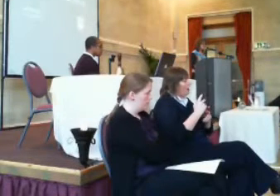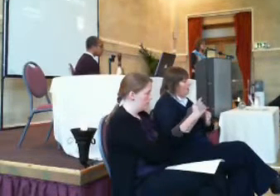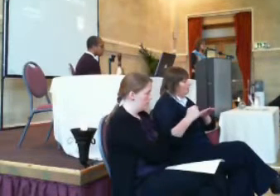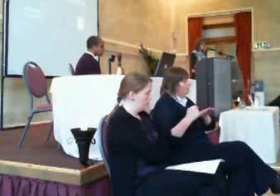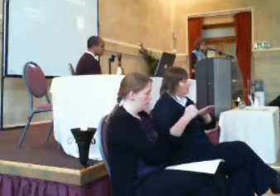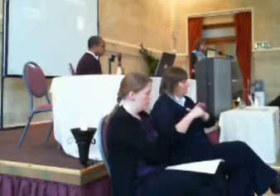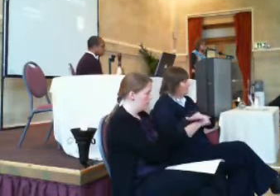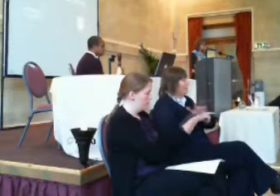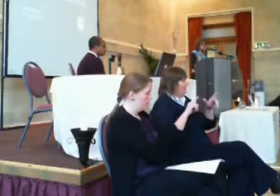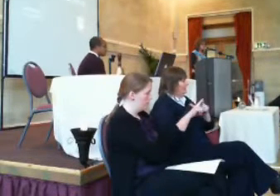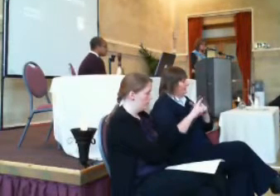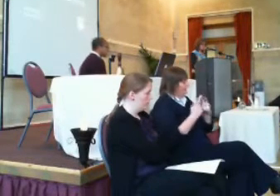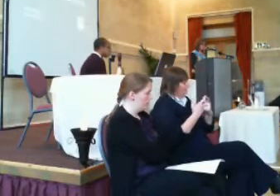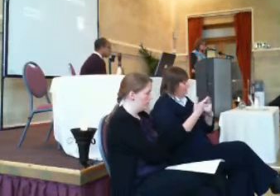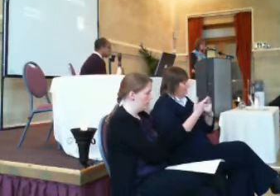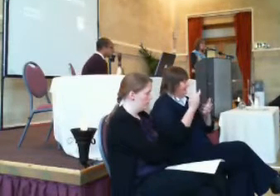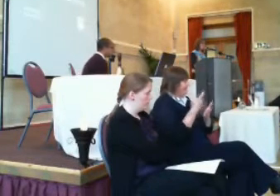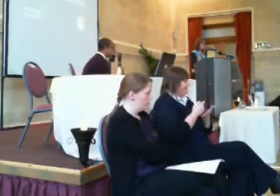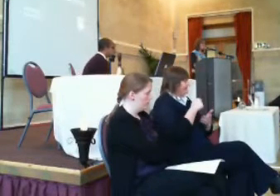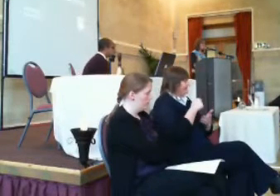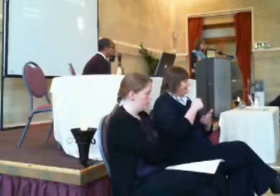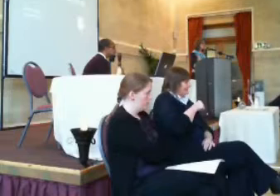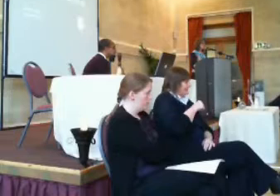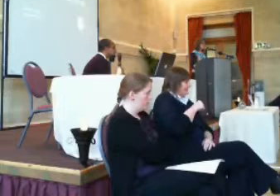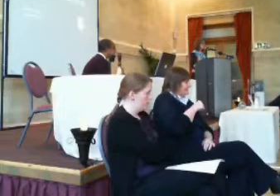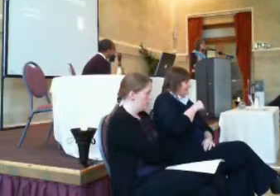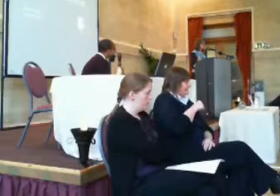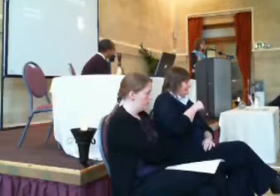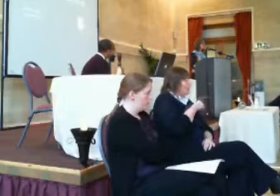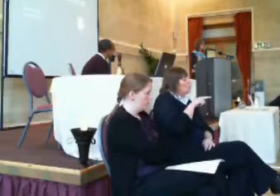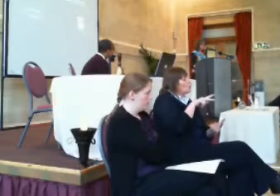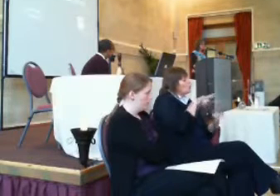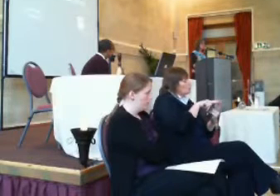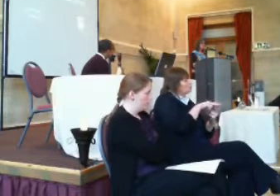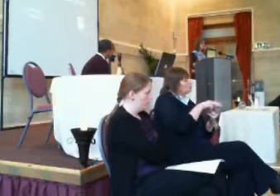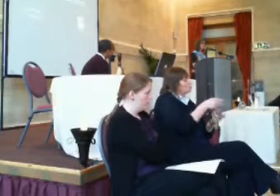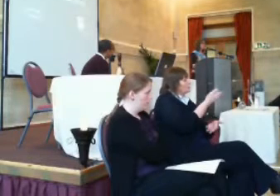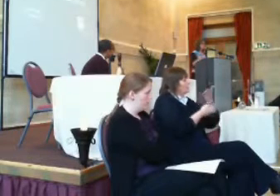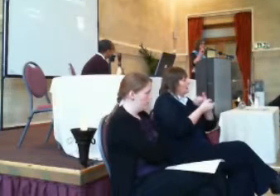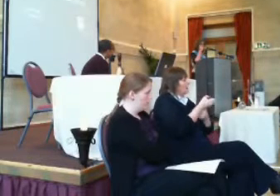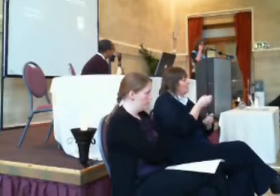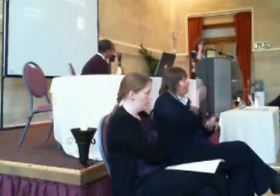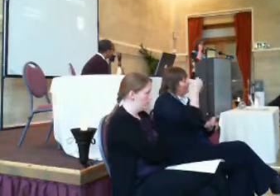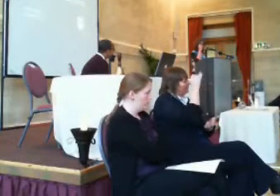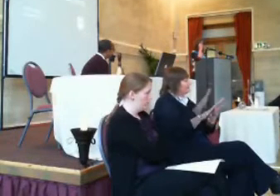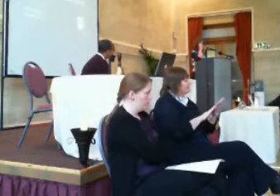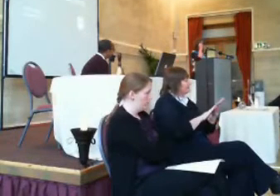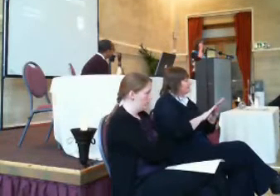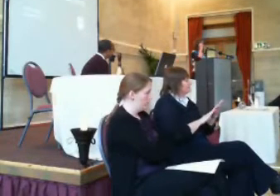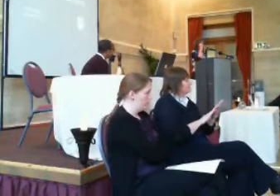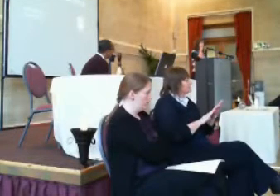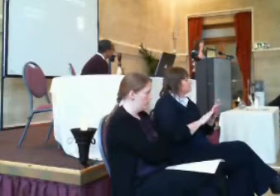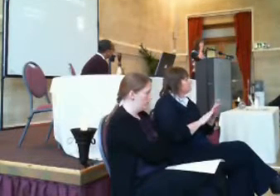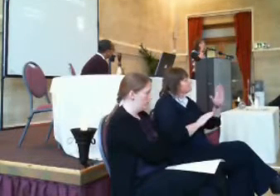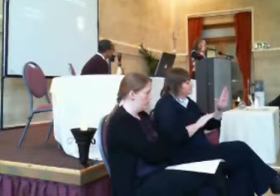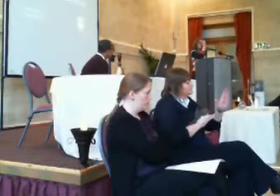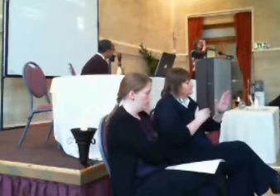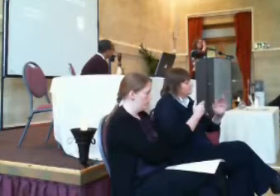Parts of the world to talk about their experience, because one of the things that happens is that